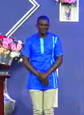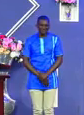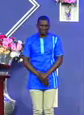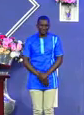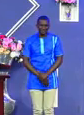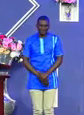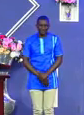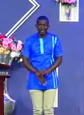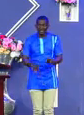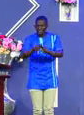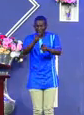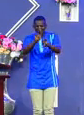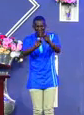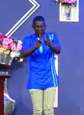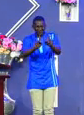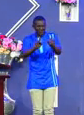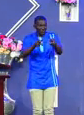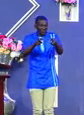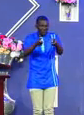n'abali ku radio